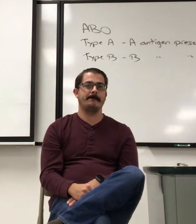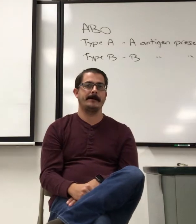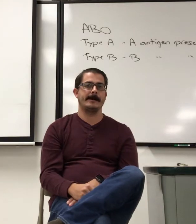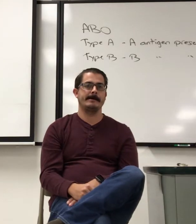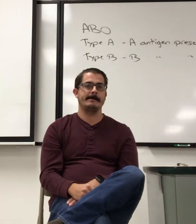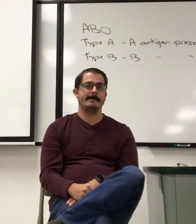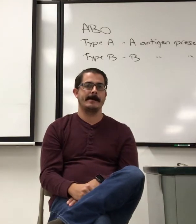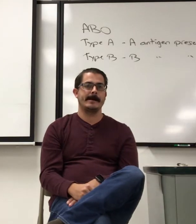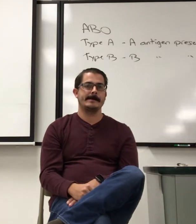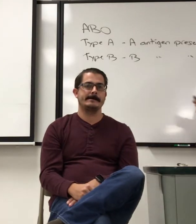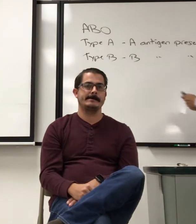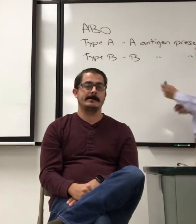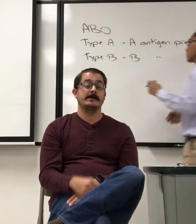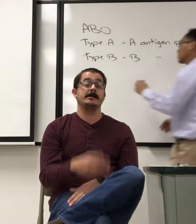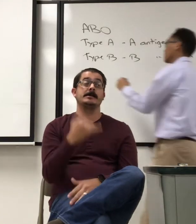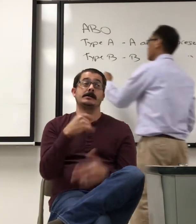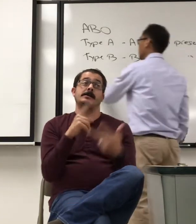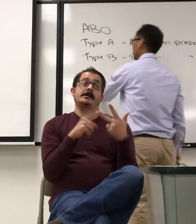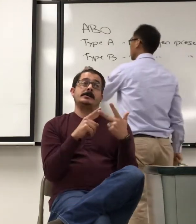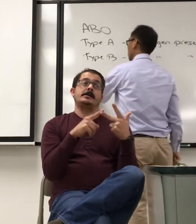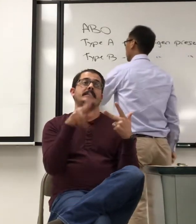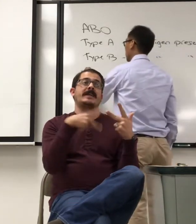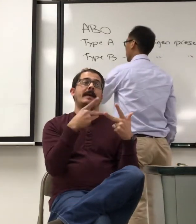Well, let's talk about type O.